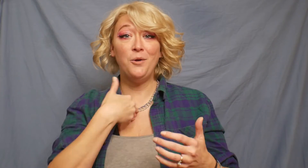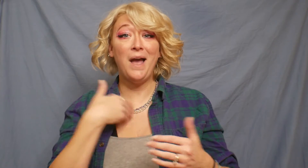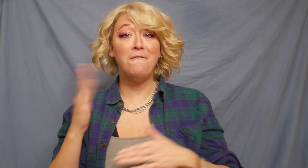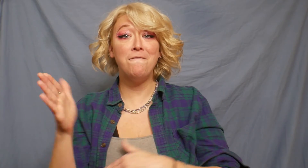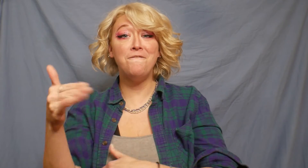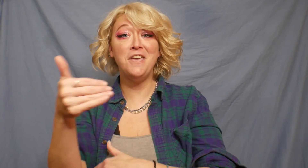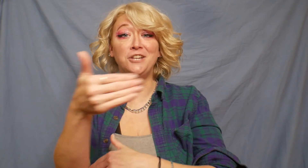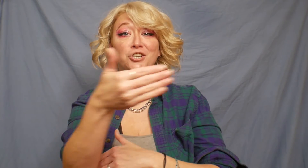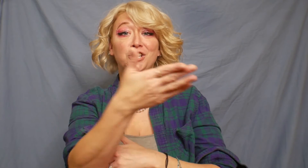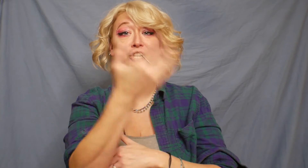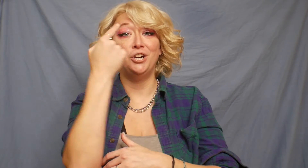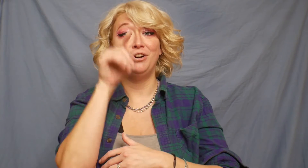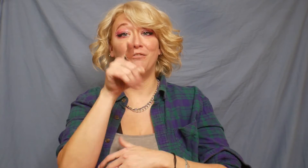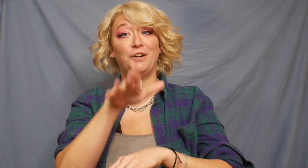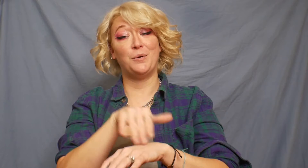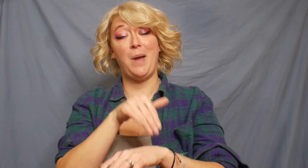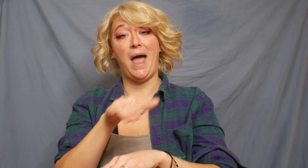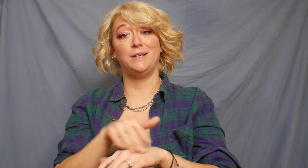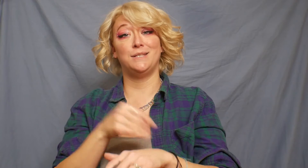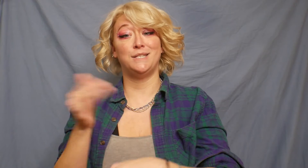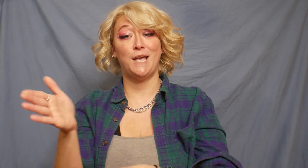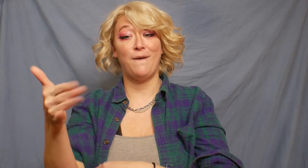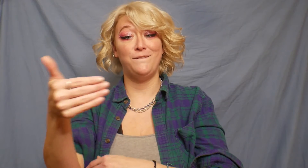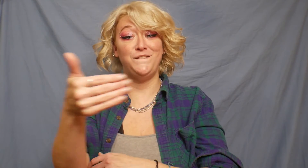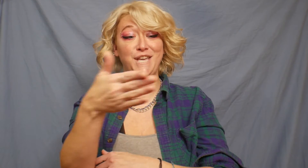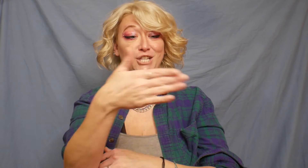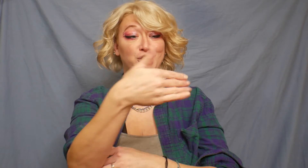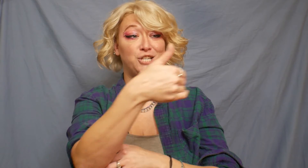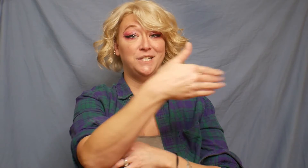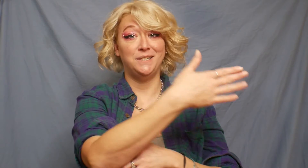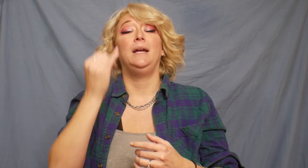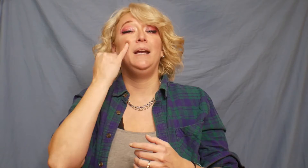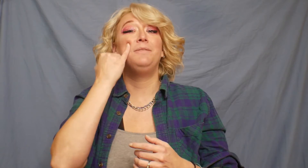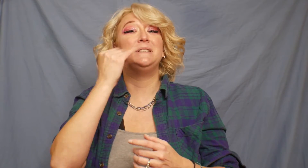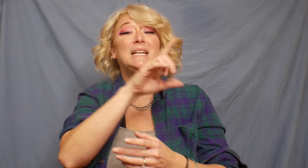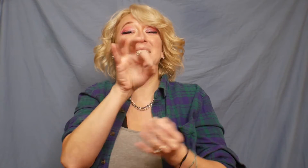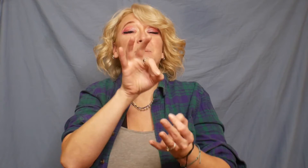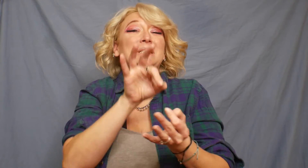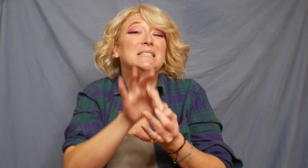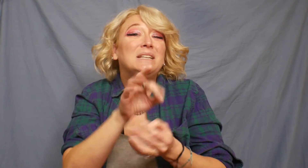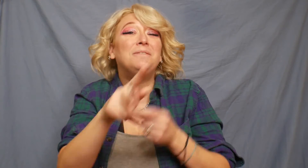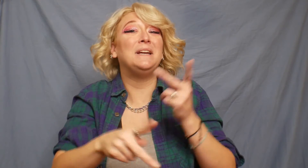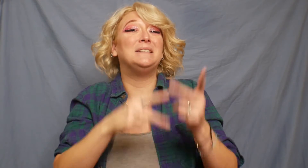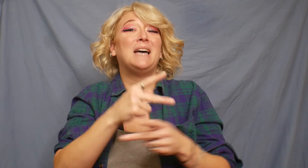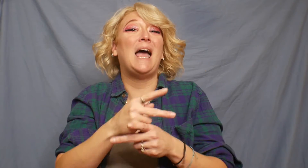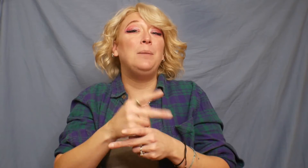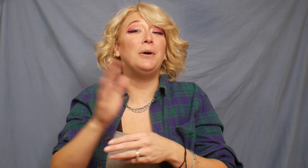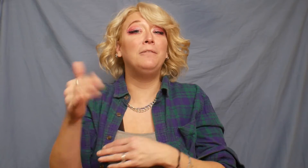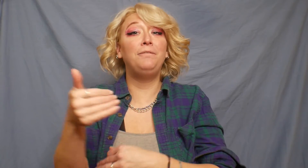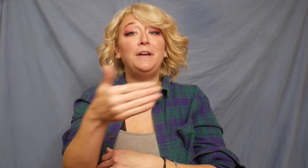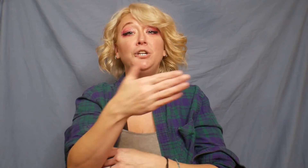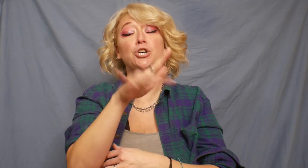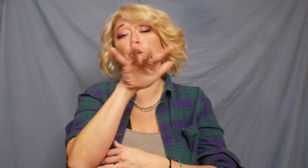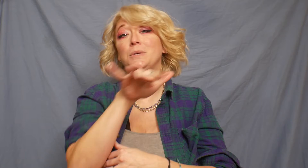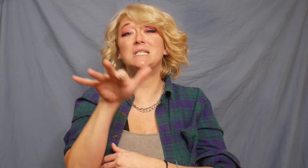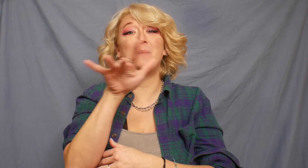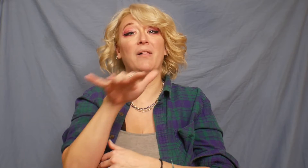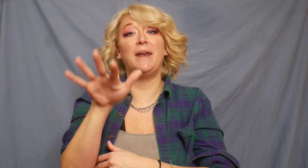have fish for your pets. Fish. If it's a specific type of fish, you would spell it